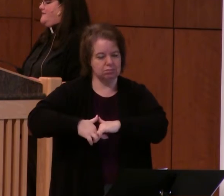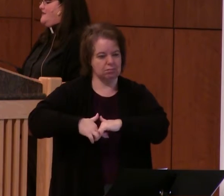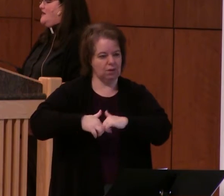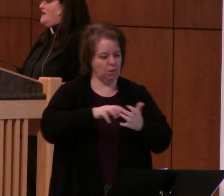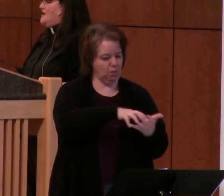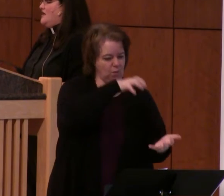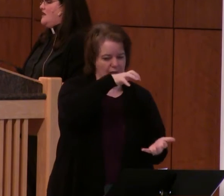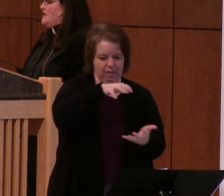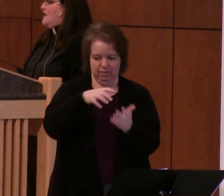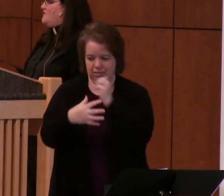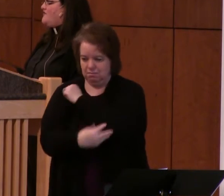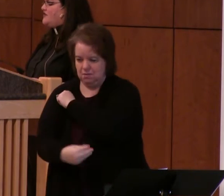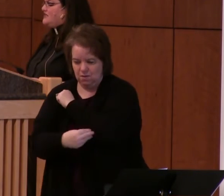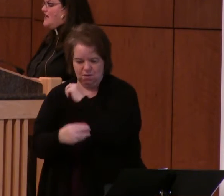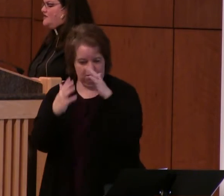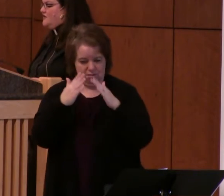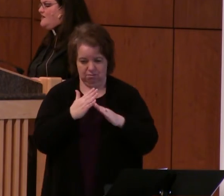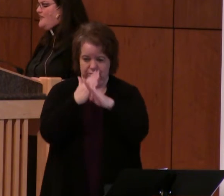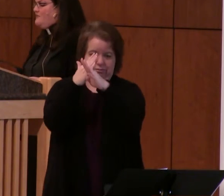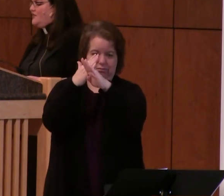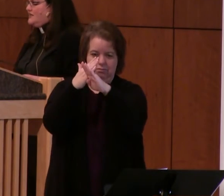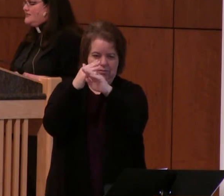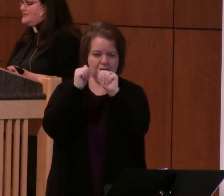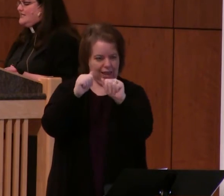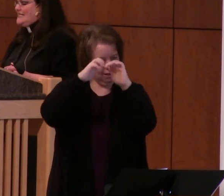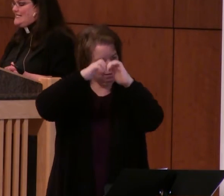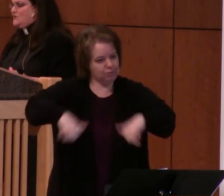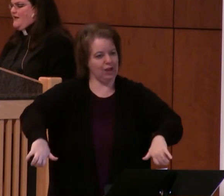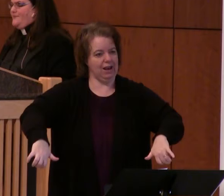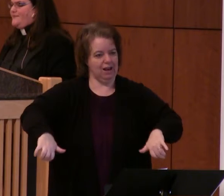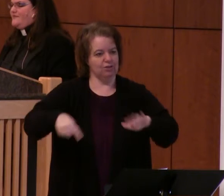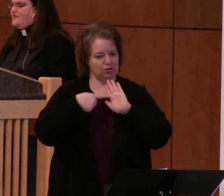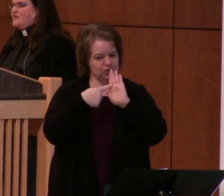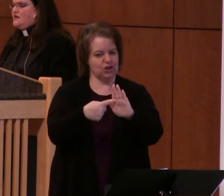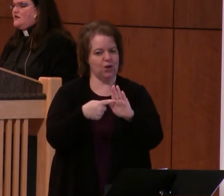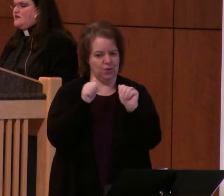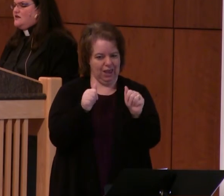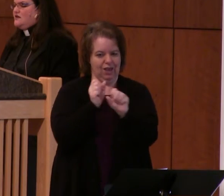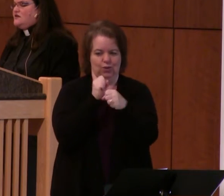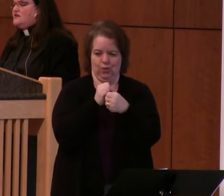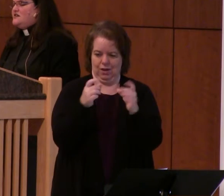create. And Reverend Dr. Lundbad put it this way.